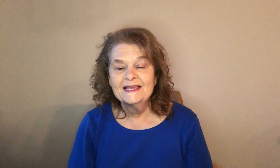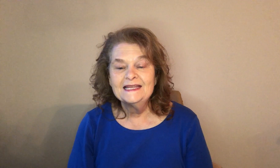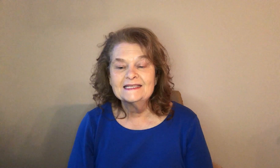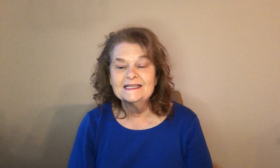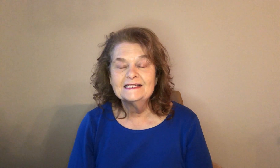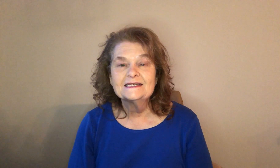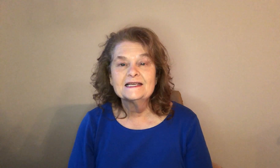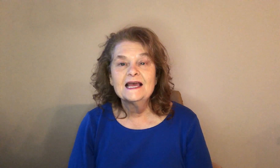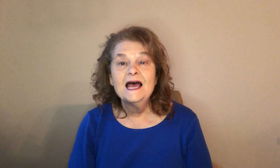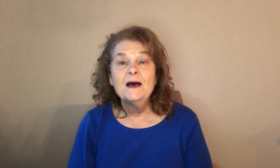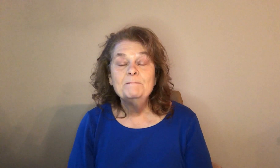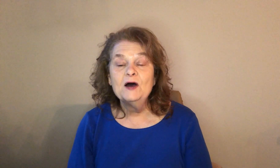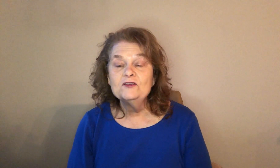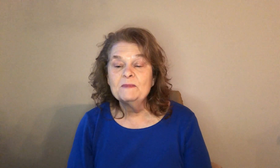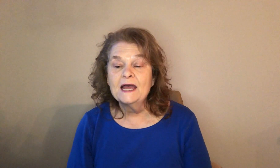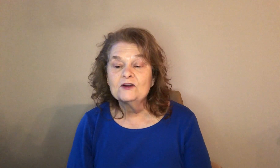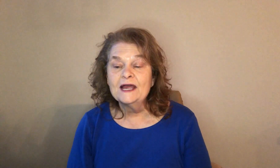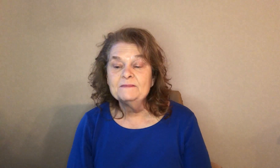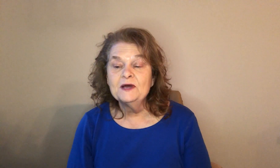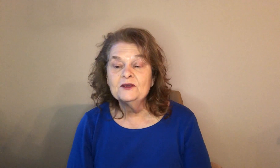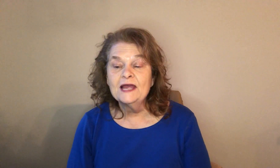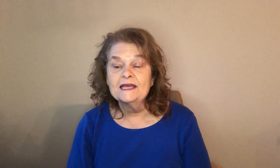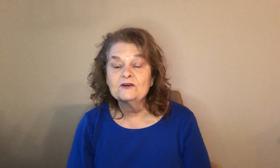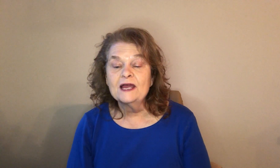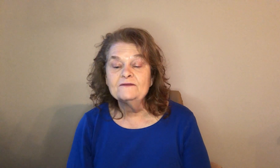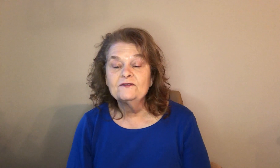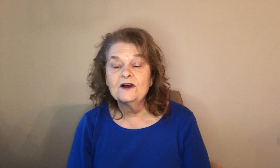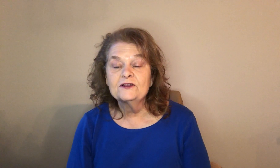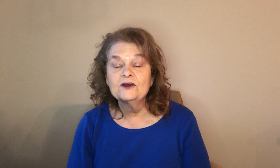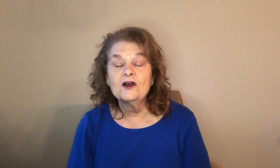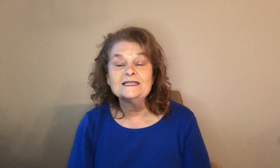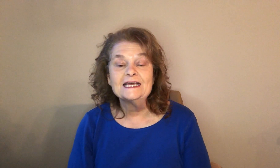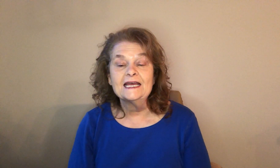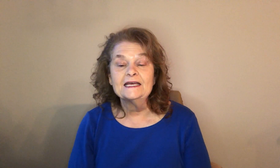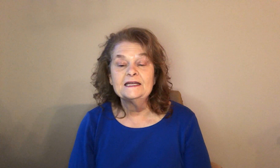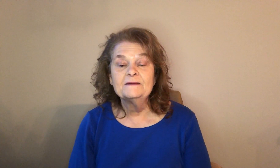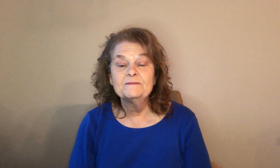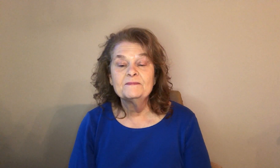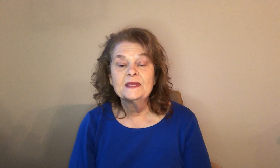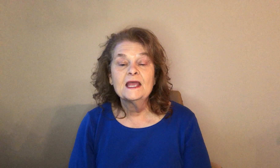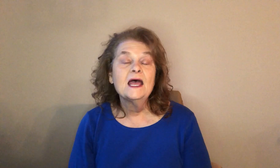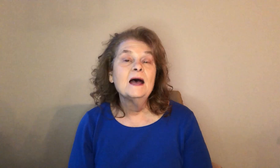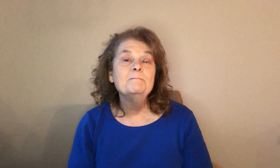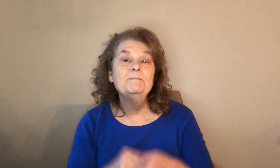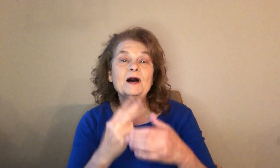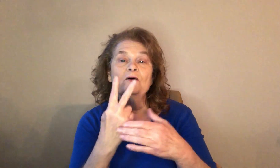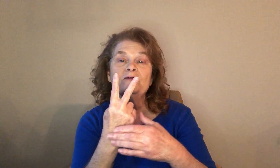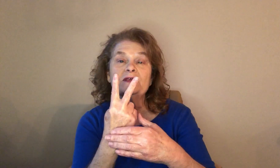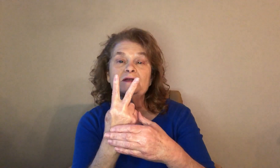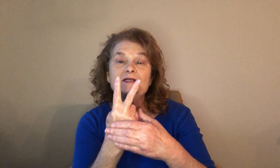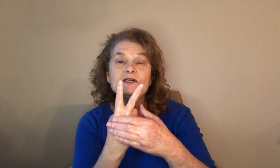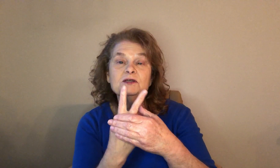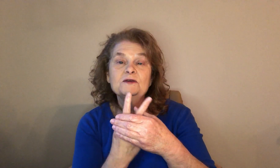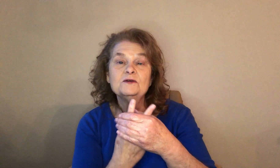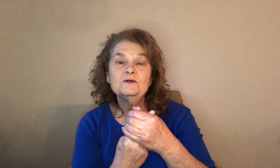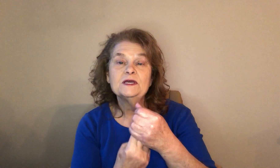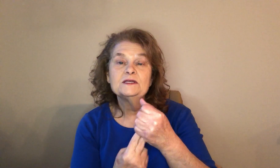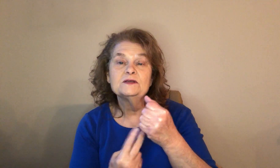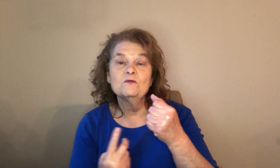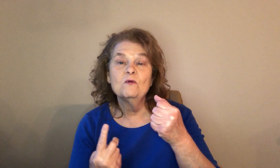Next sentence. Both my grandmother and grandfather are dead. Both. 2 into